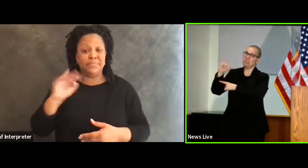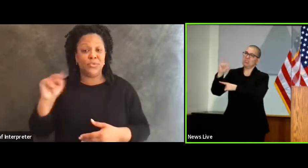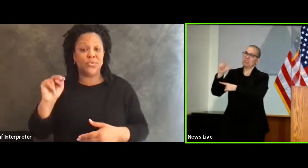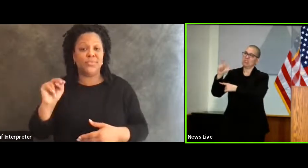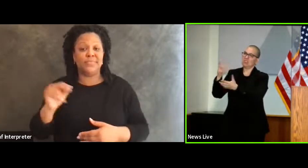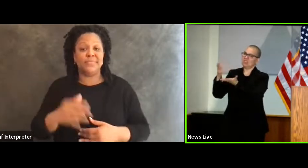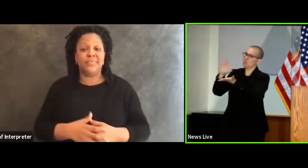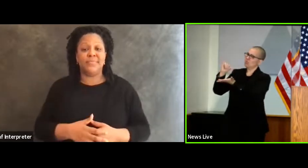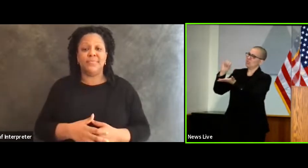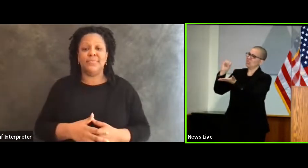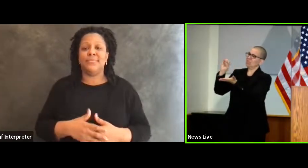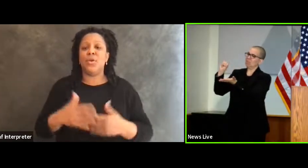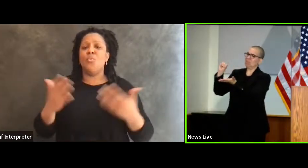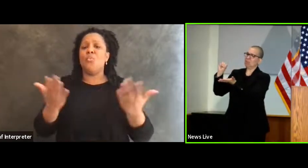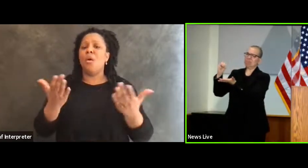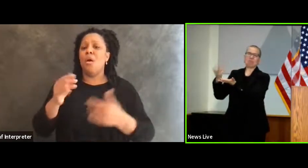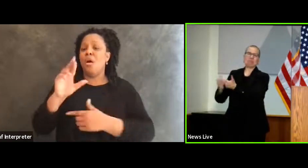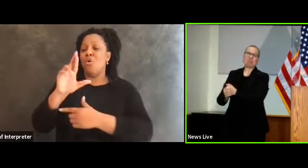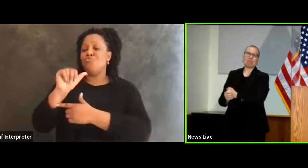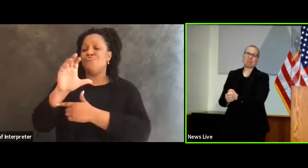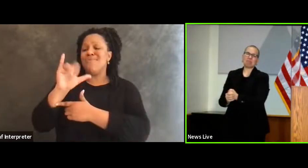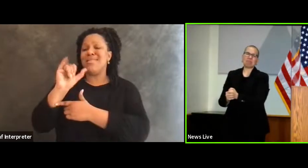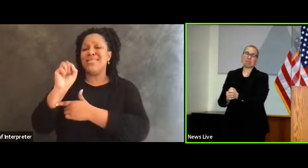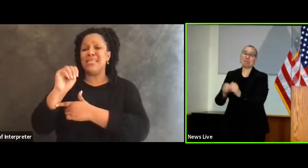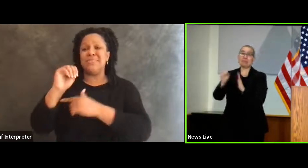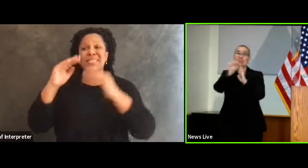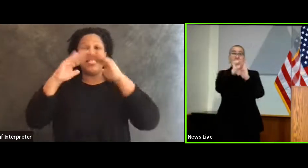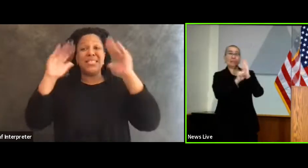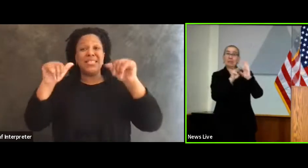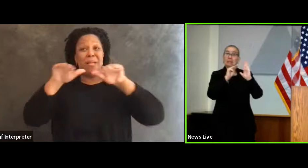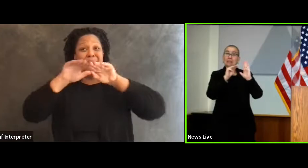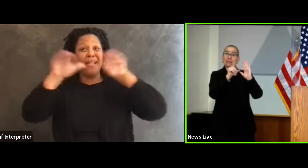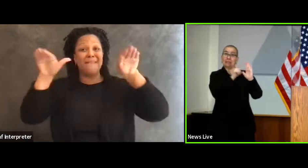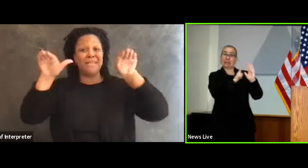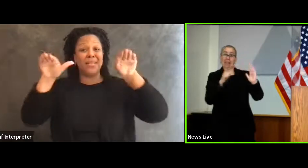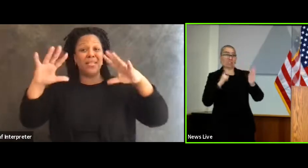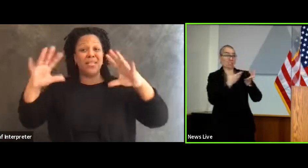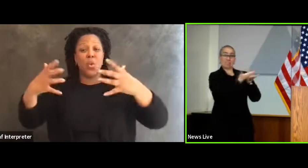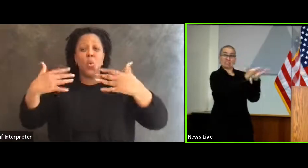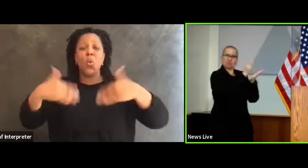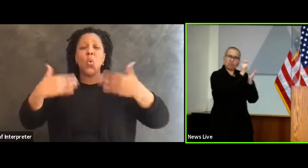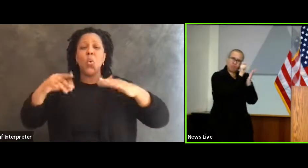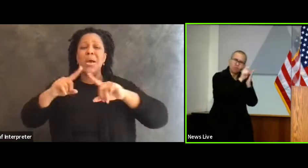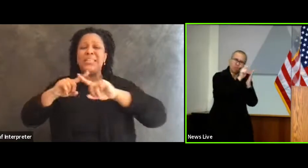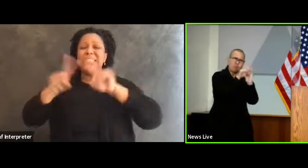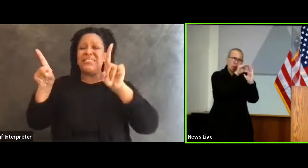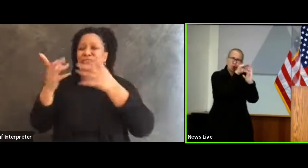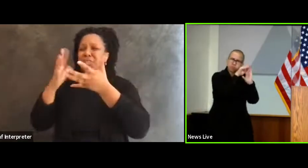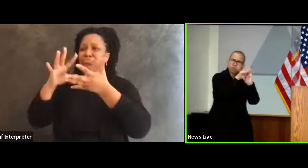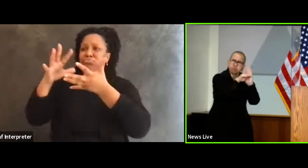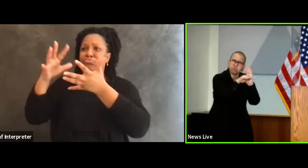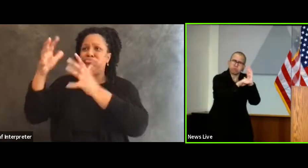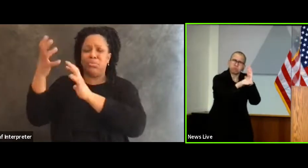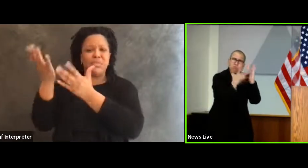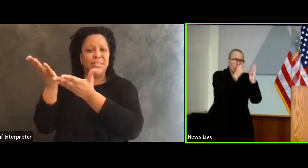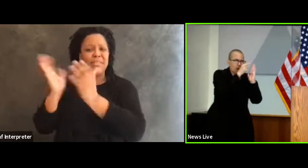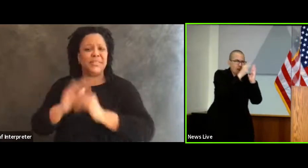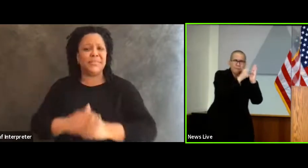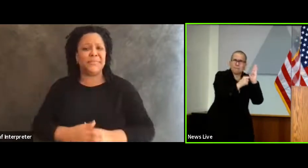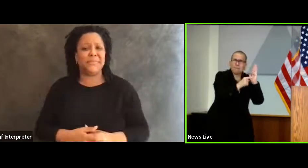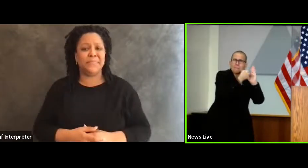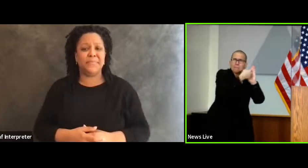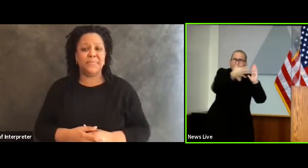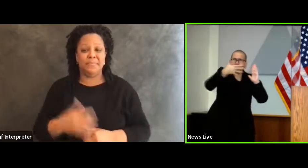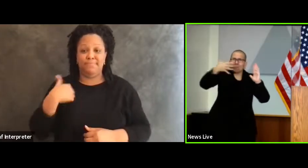It's on our state's policymakers to ensure that last week's guilty verdict was just a